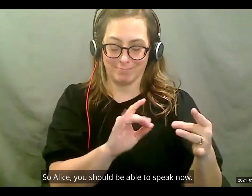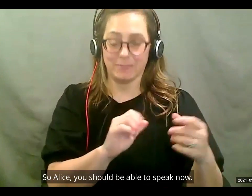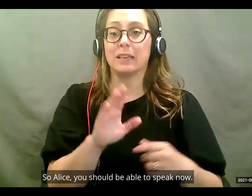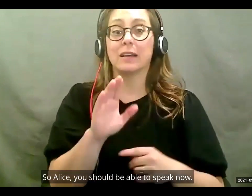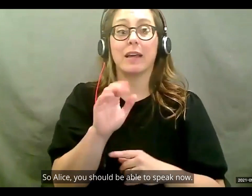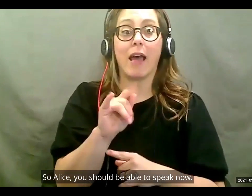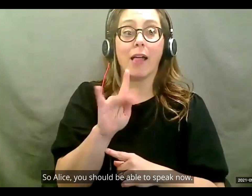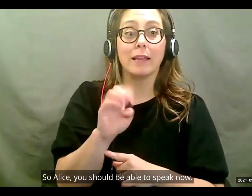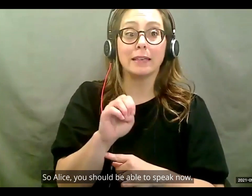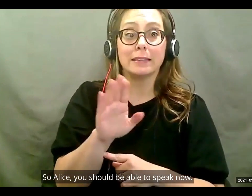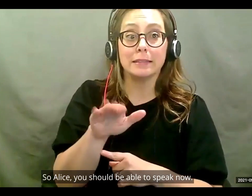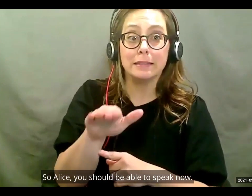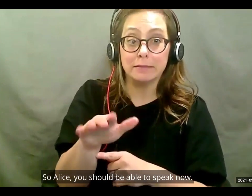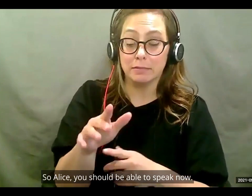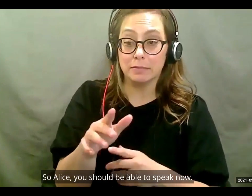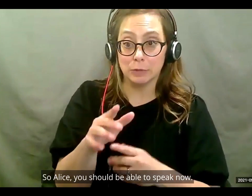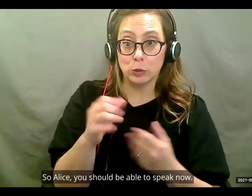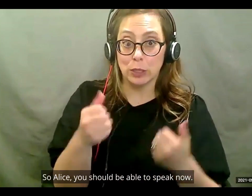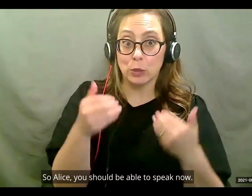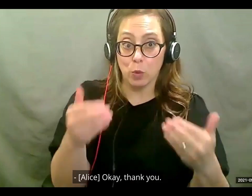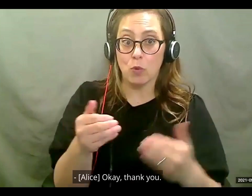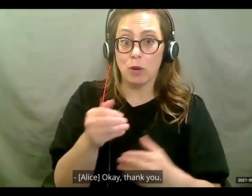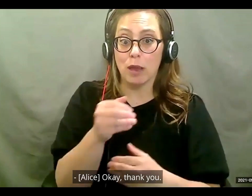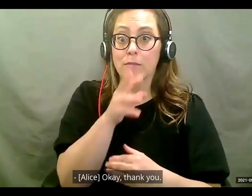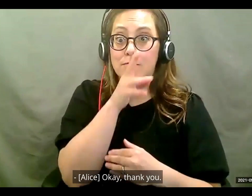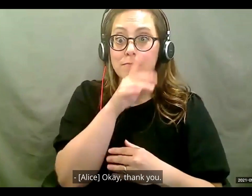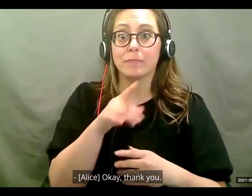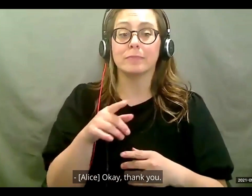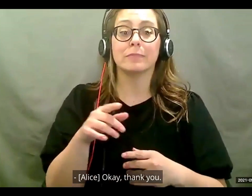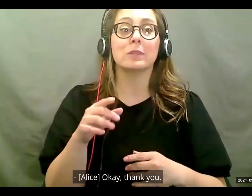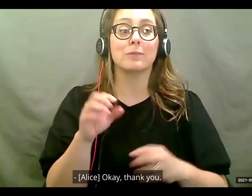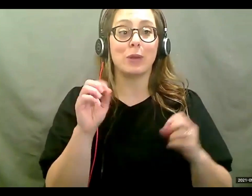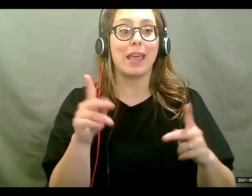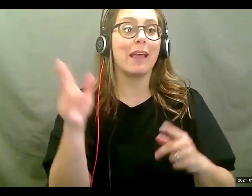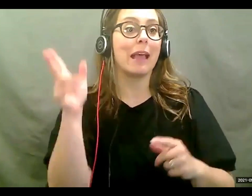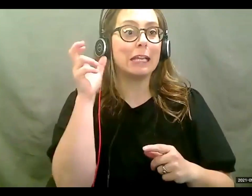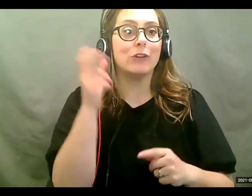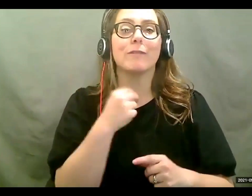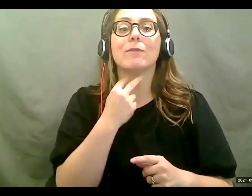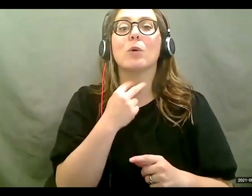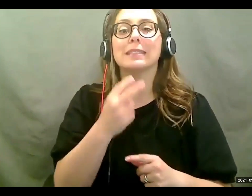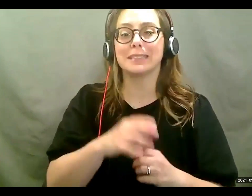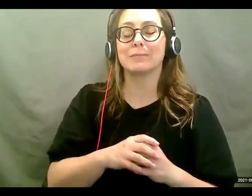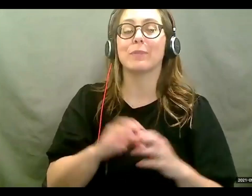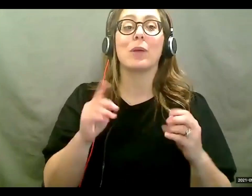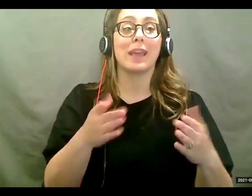Alice, you should be able to speak now. Okay, thank you.